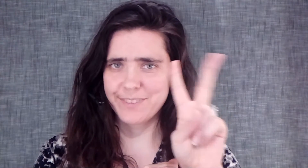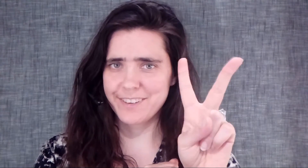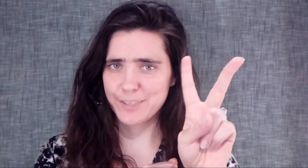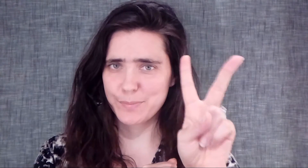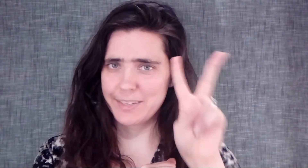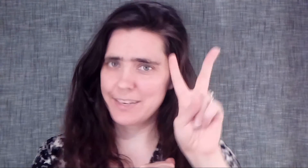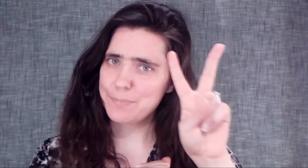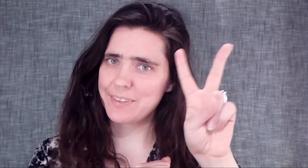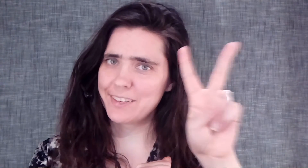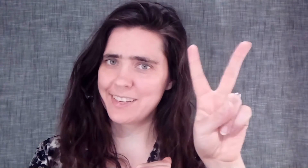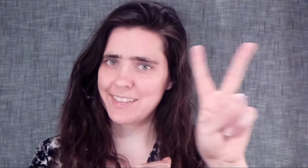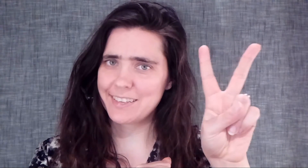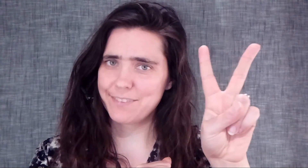fingers split up, looking like a V.